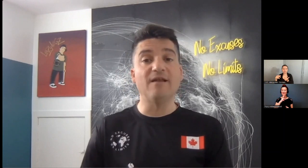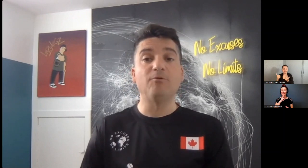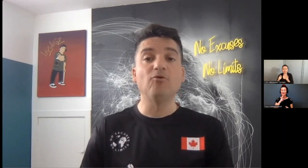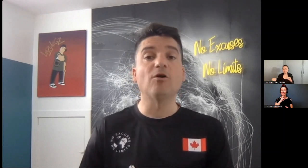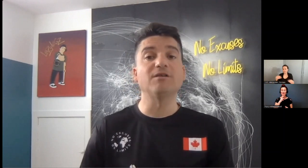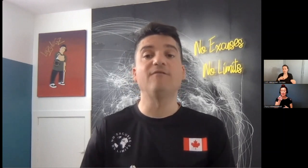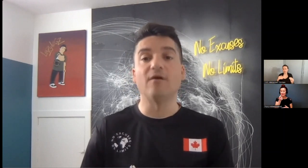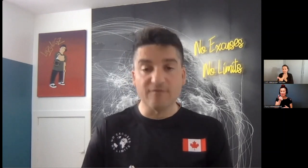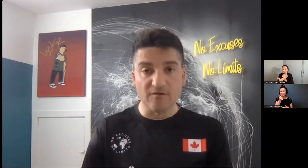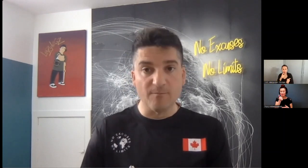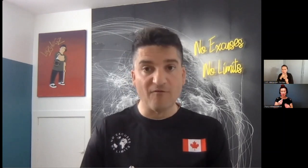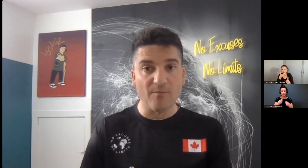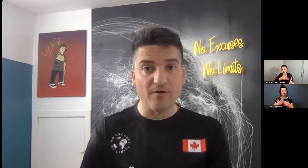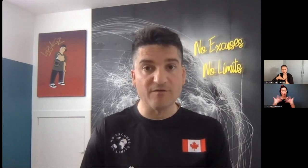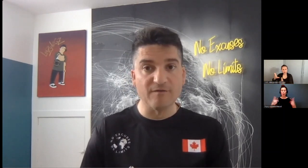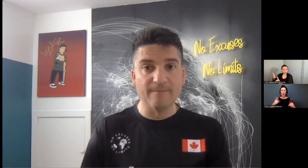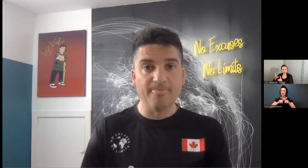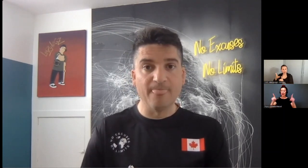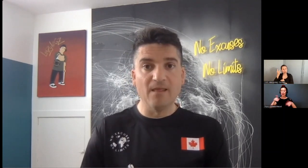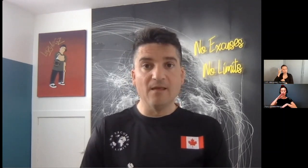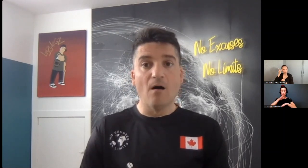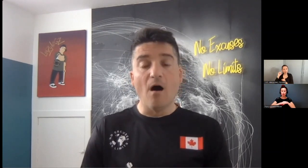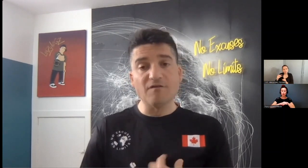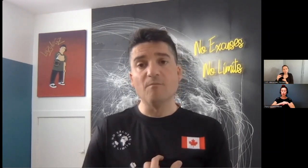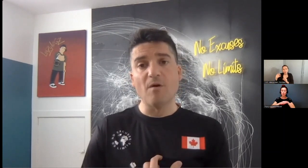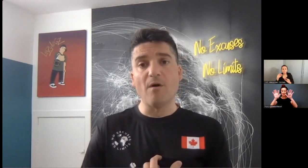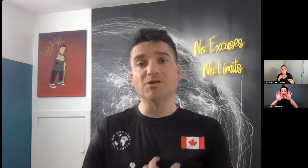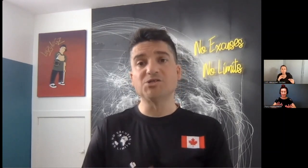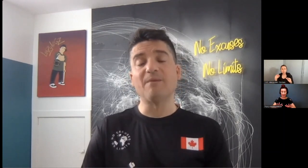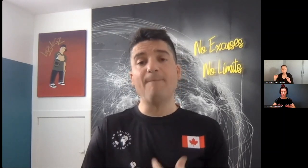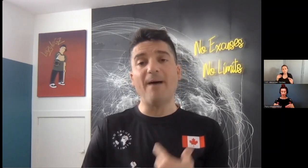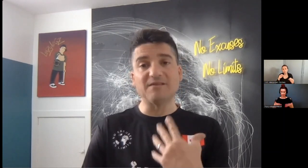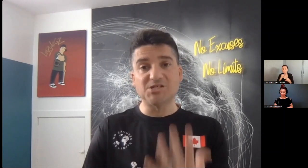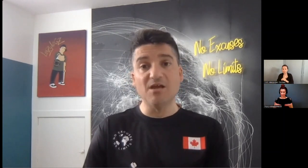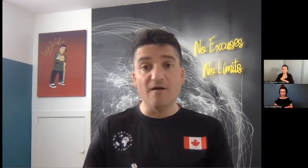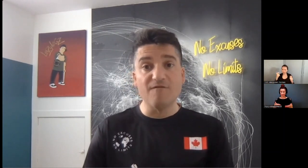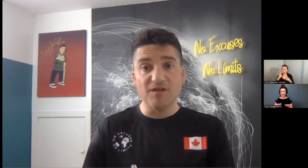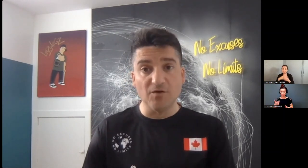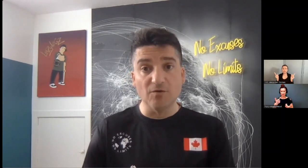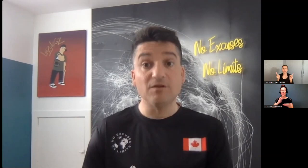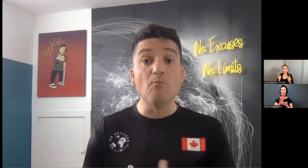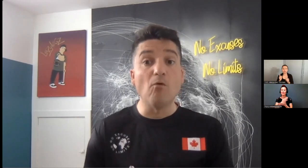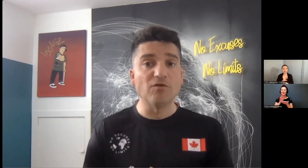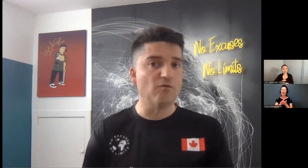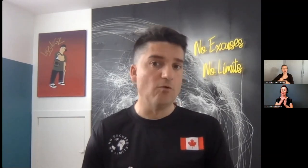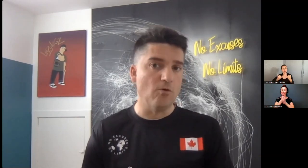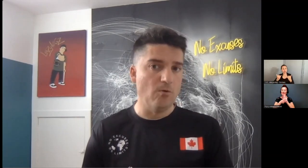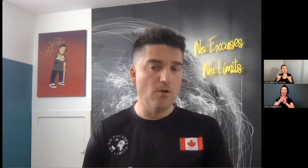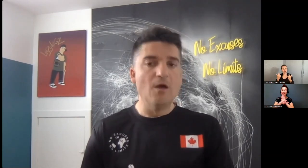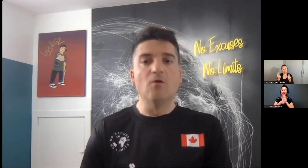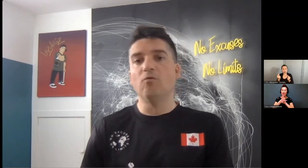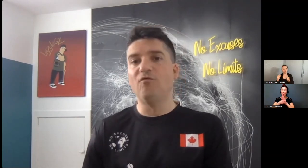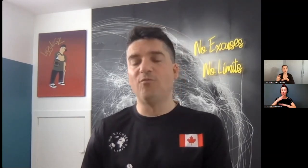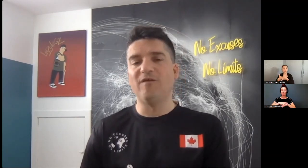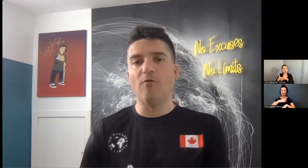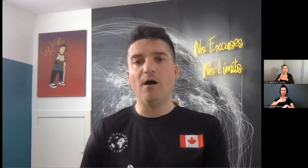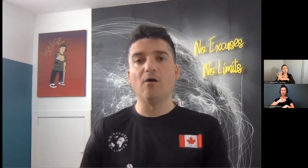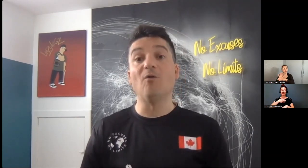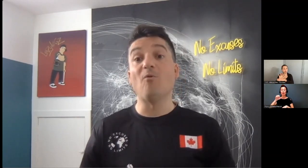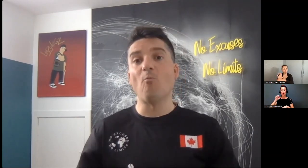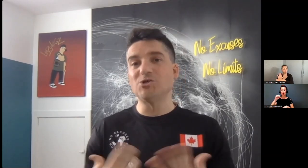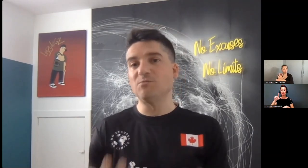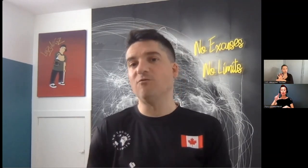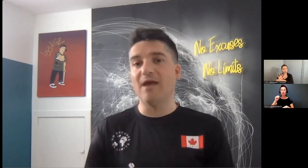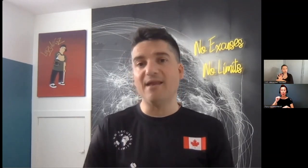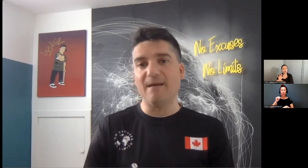no matter who they are, because the smallest movements make the biggest difference. Right now, I would like to share a video